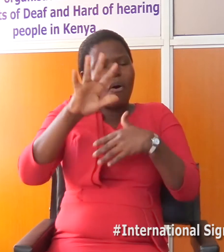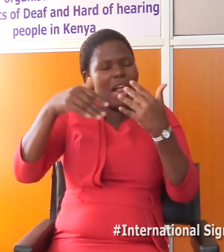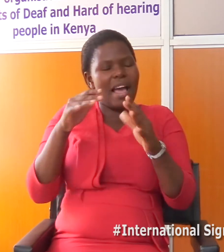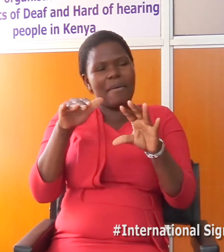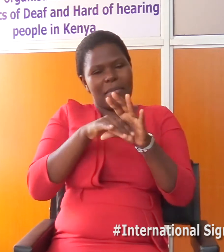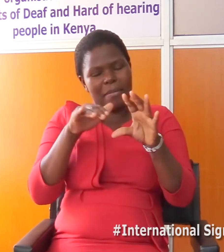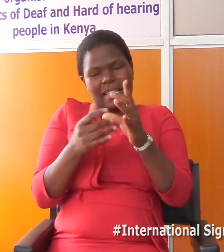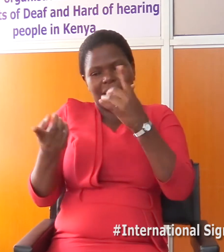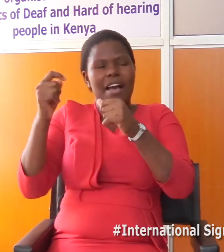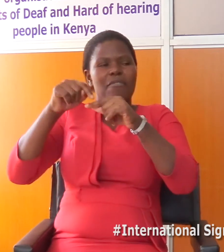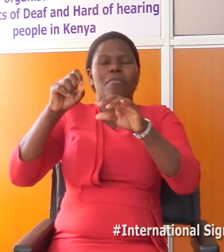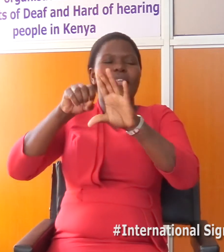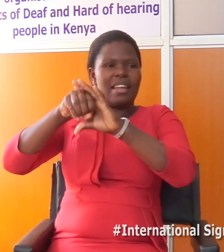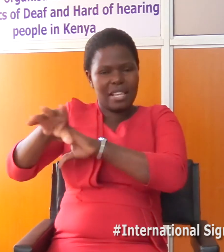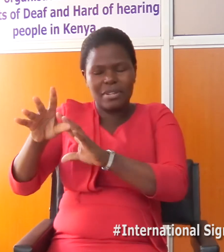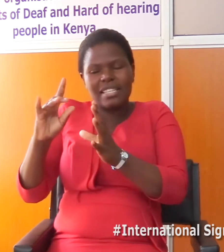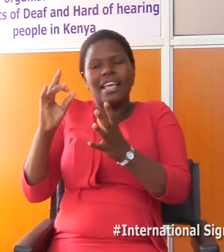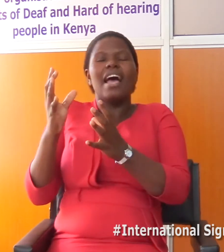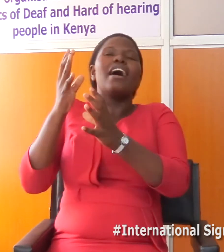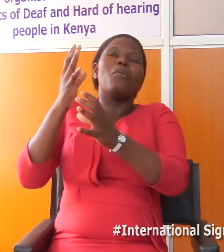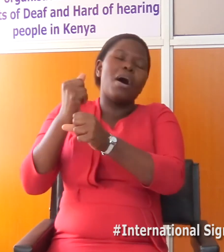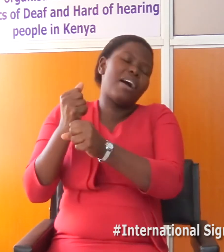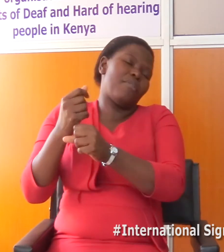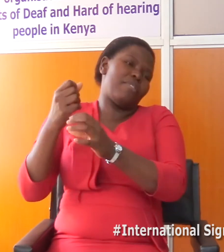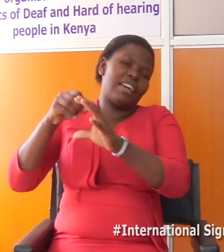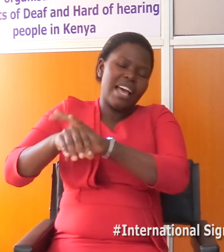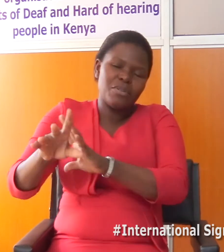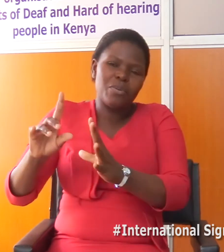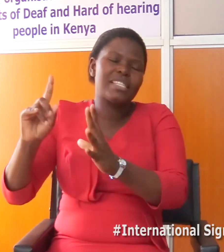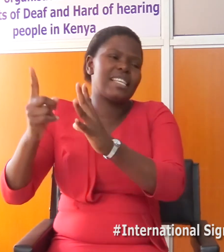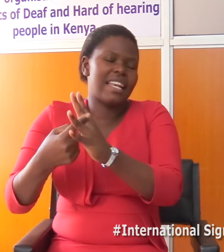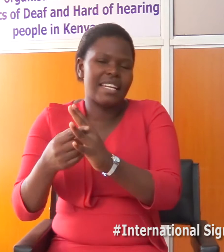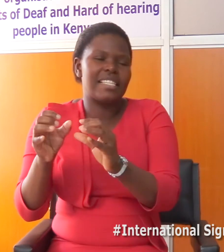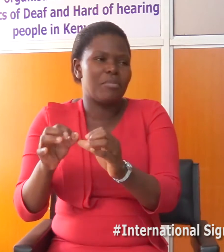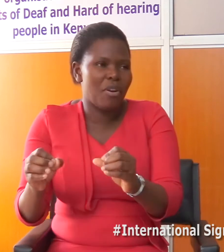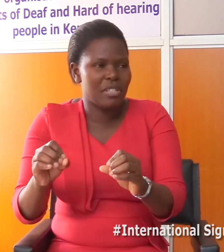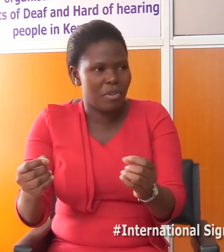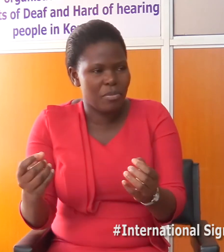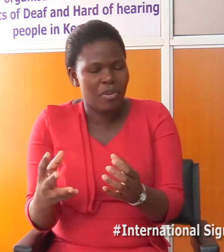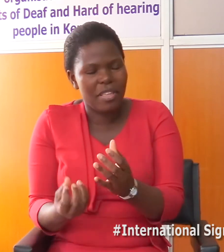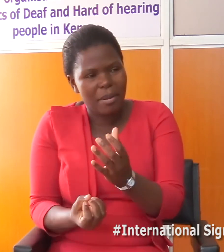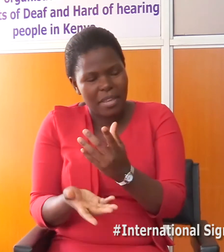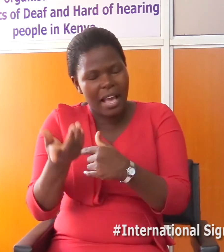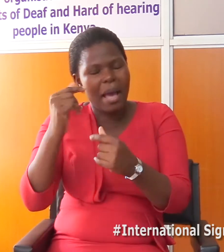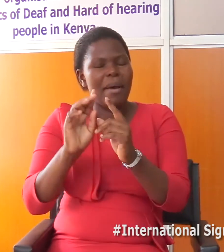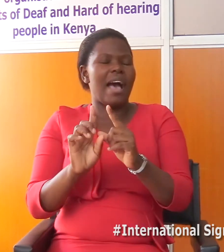coming up, so that to make members of access work of the national, maybe starting small communities coming